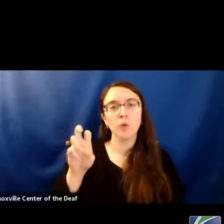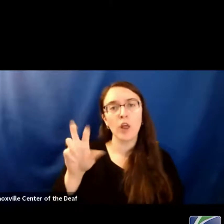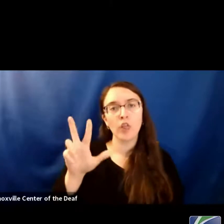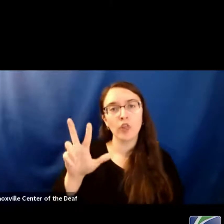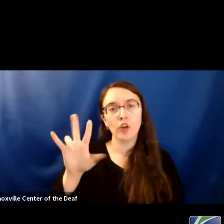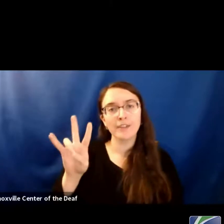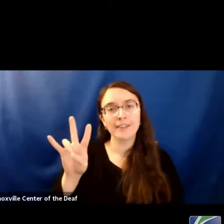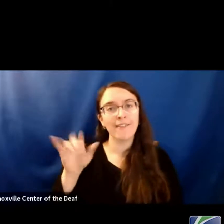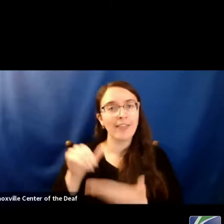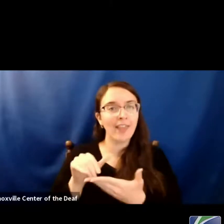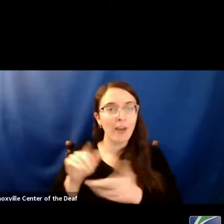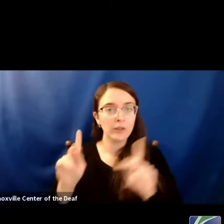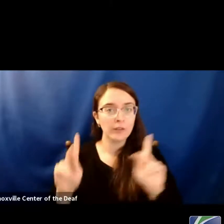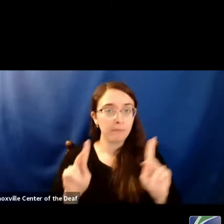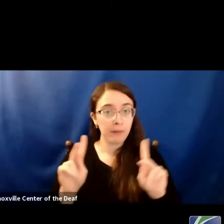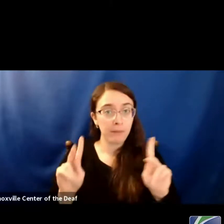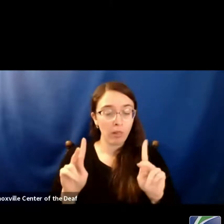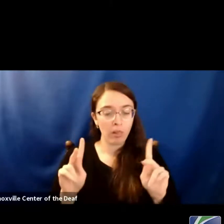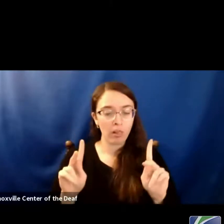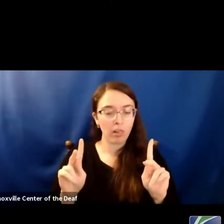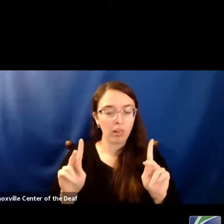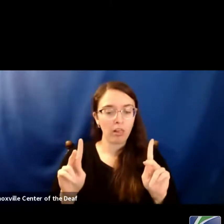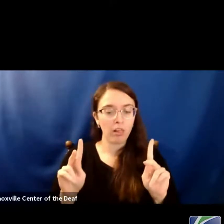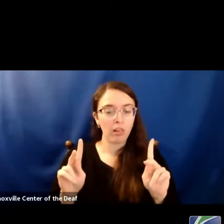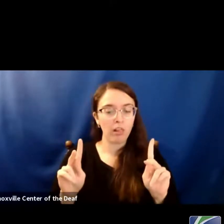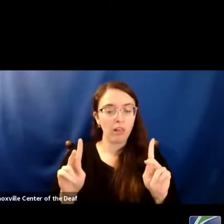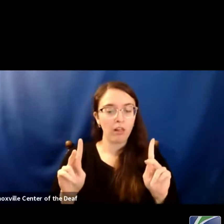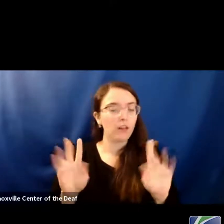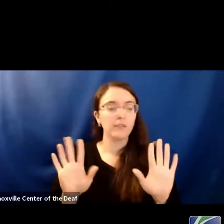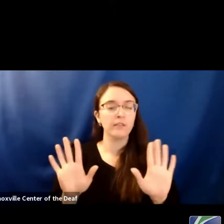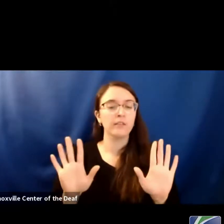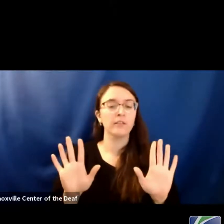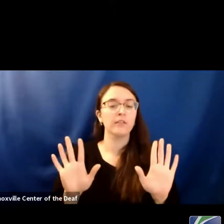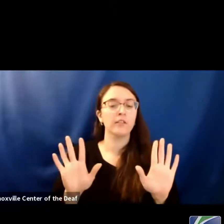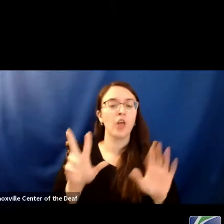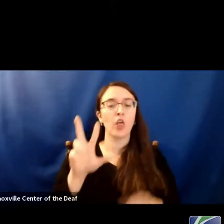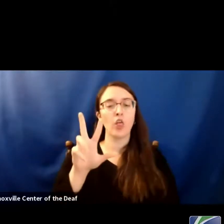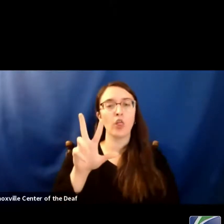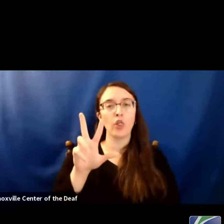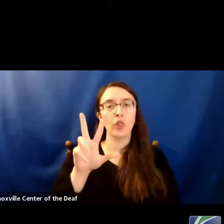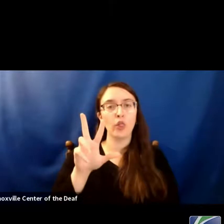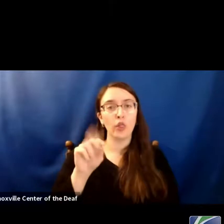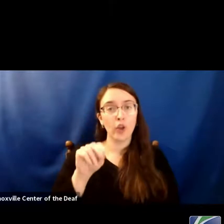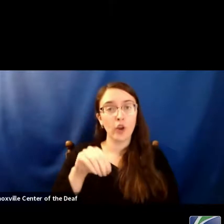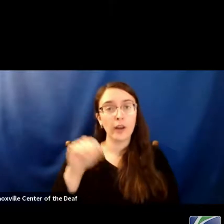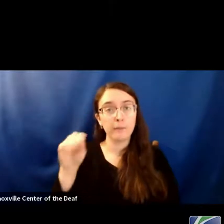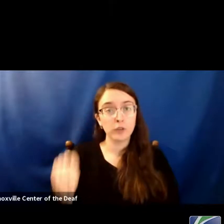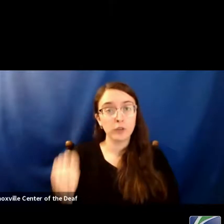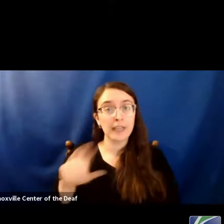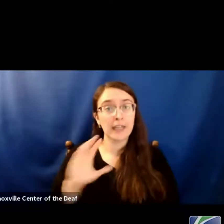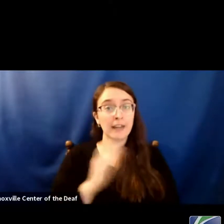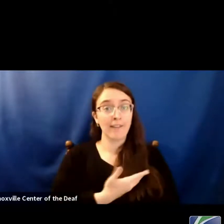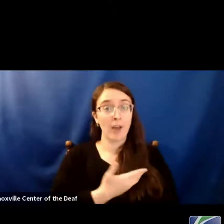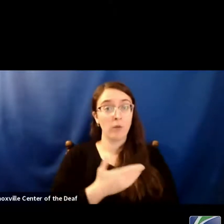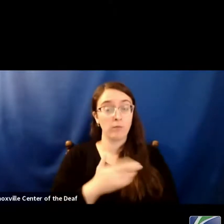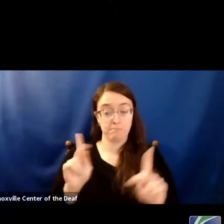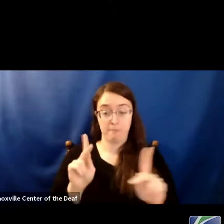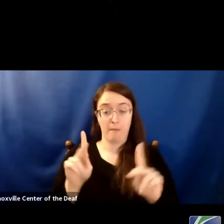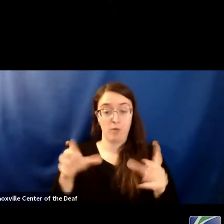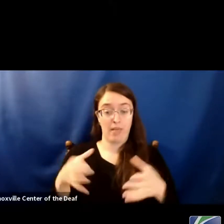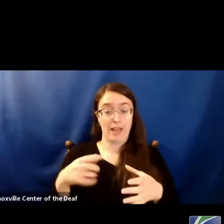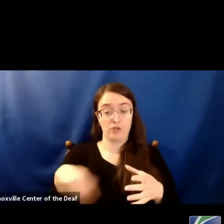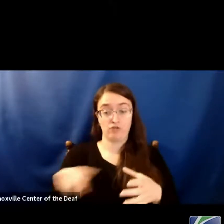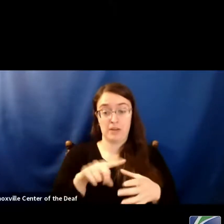237,000 people who are not 237,000 people, but 30% of our population can attest to the fact that the vaccines are